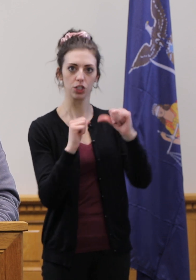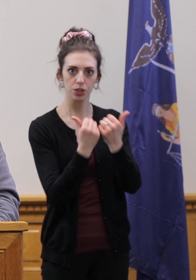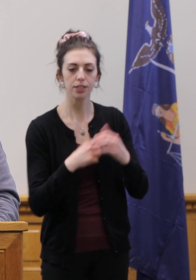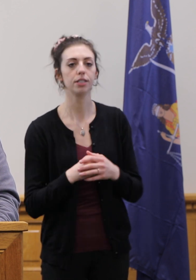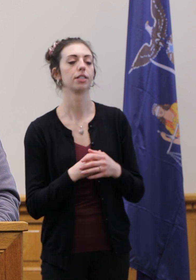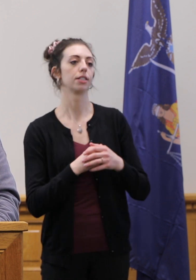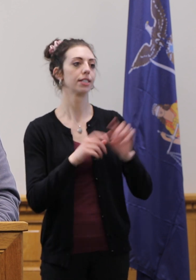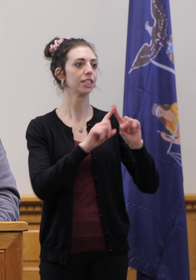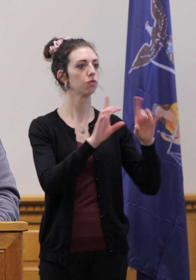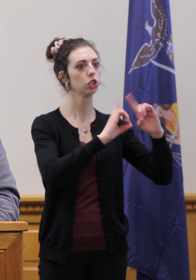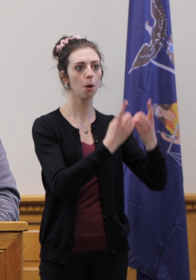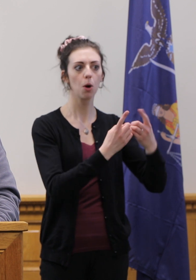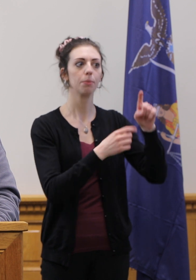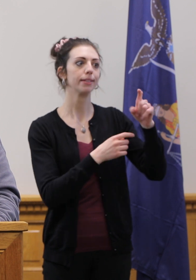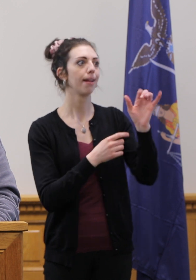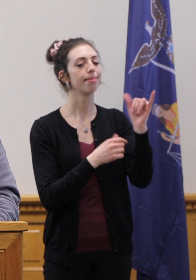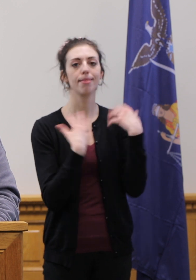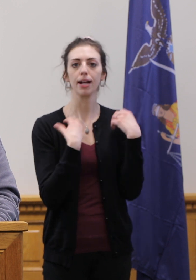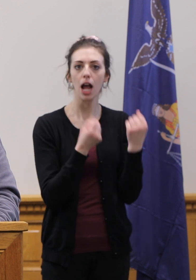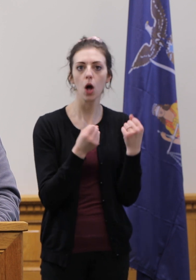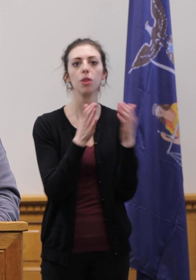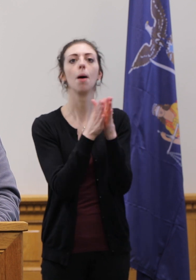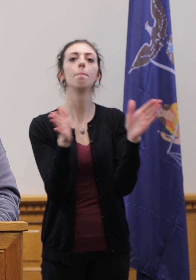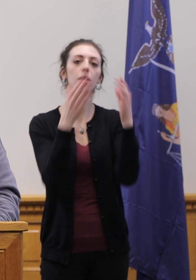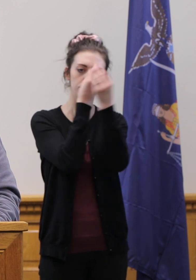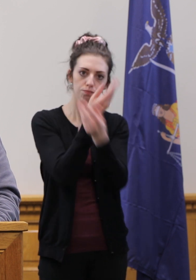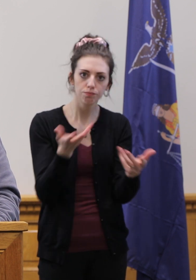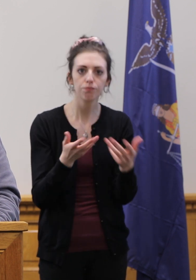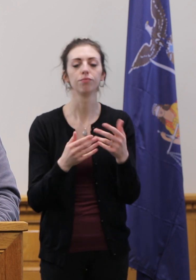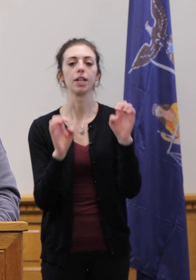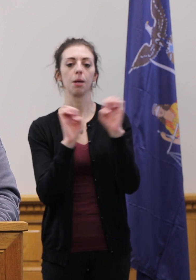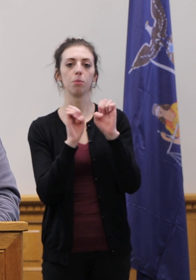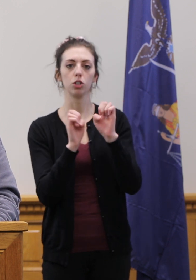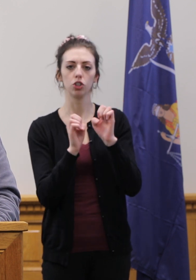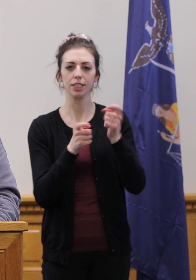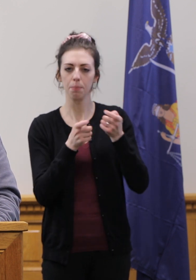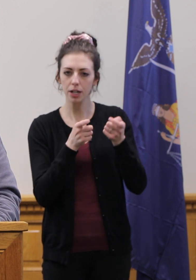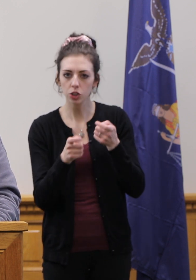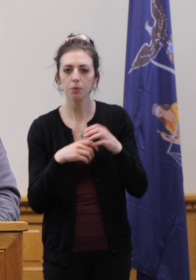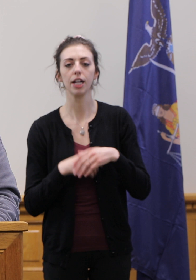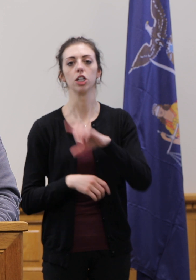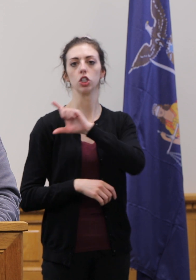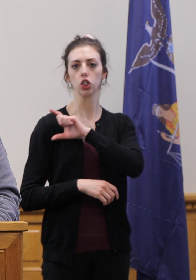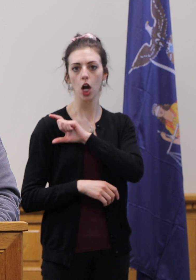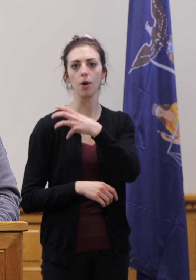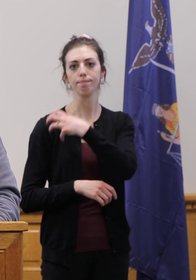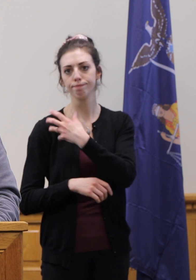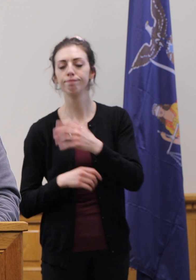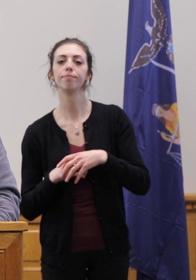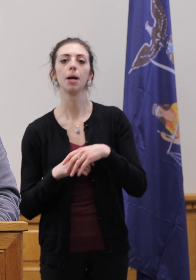expenses in various departments such as health, public information, emergency management, sheriff, buildings and